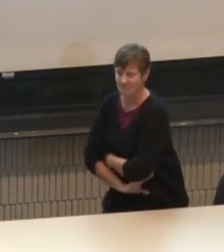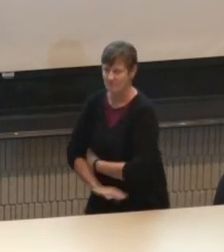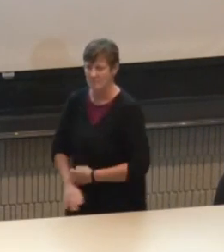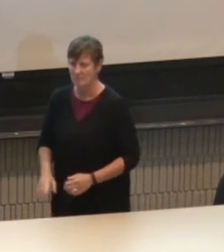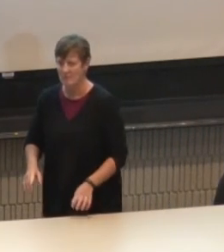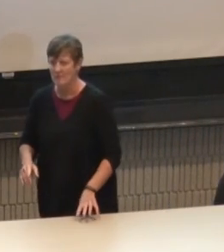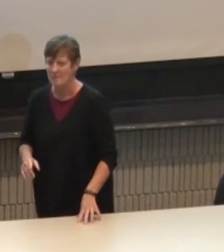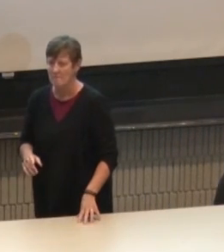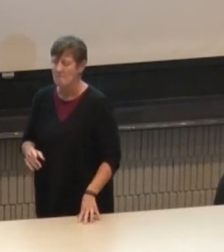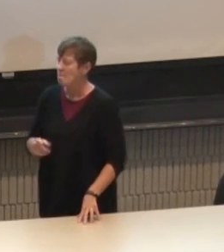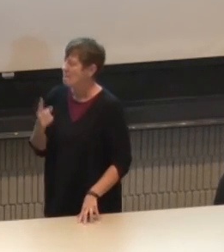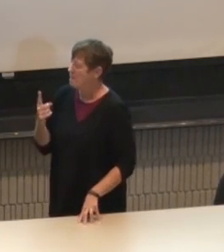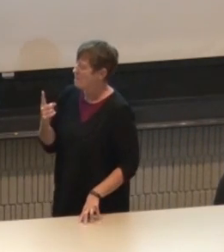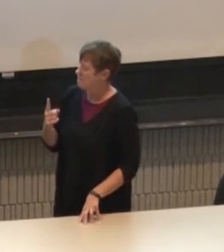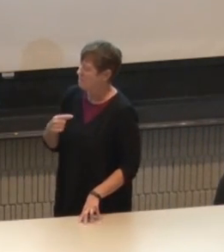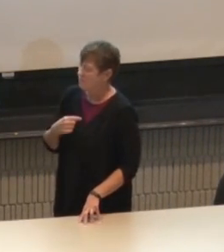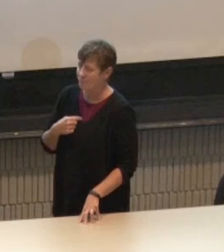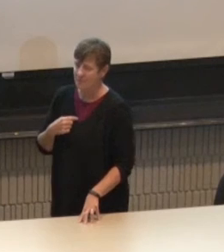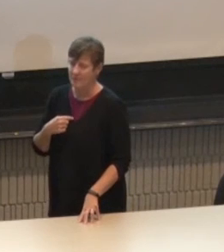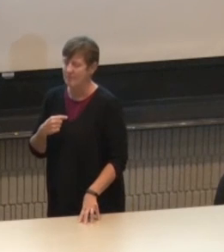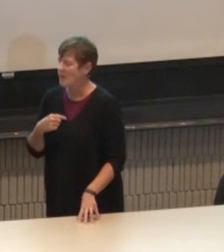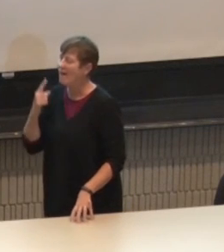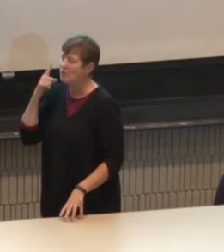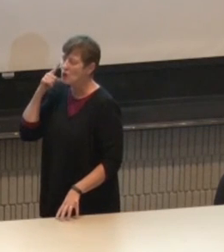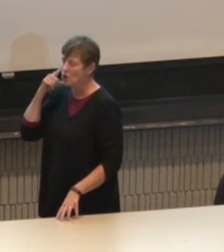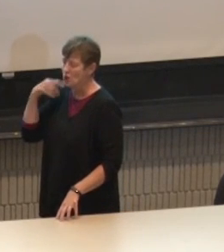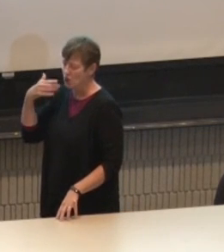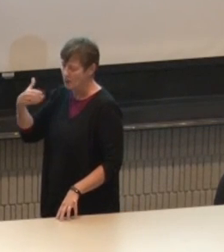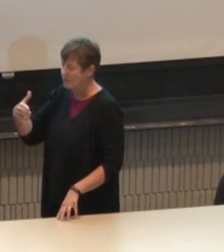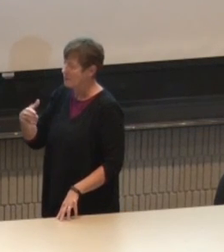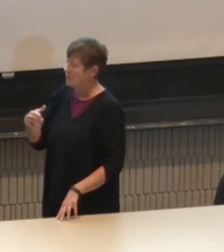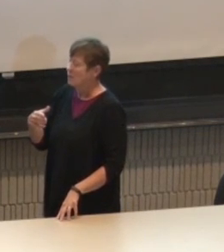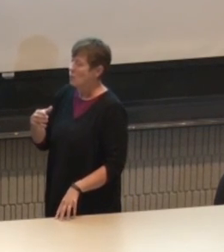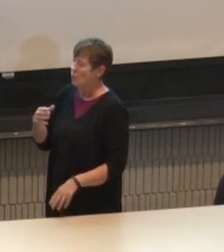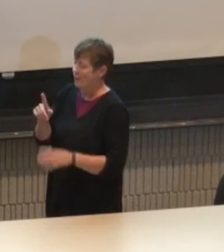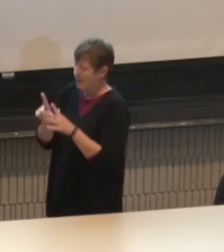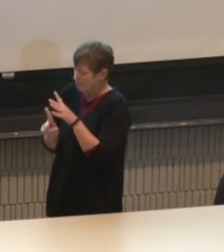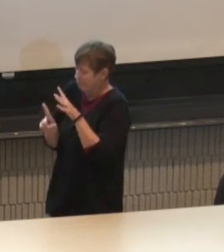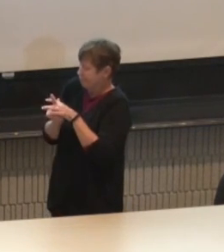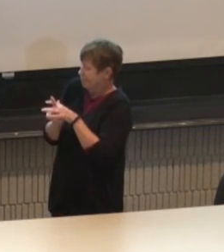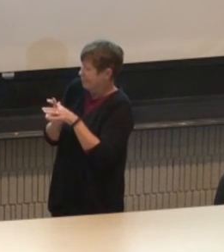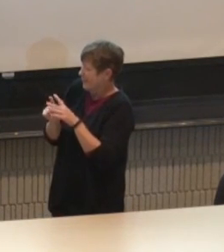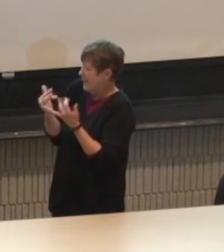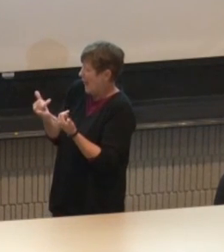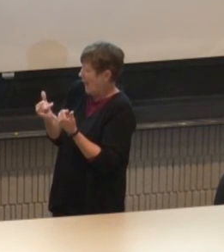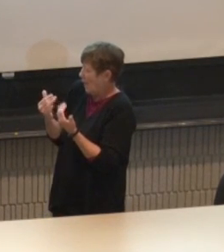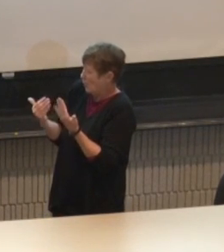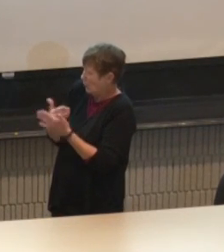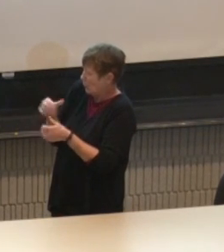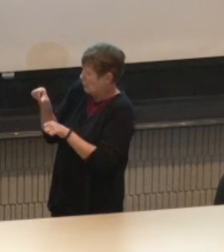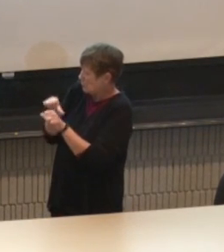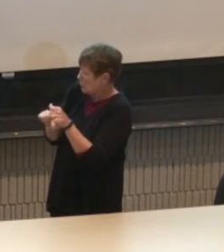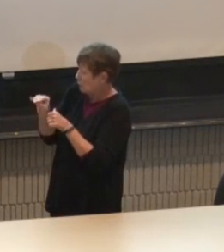something that I've heard before is that with the emergence of social media, that this has really expanded communication